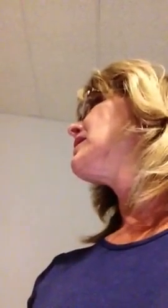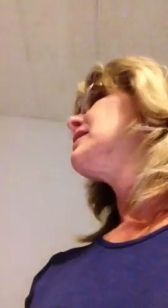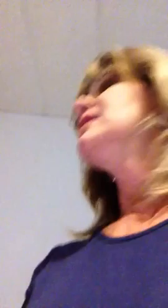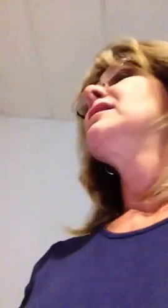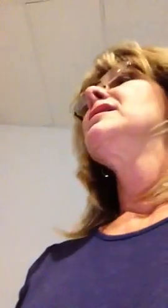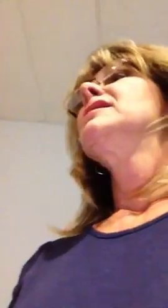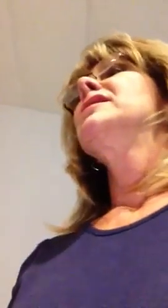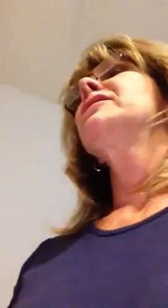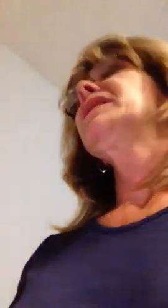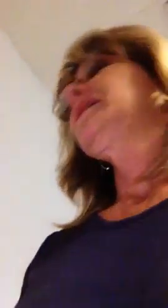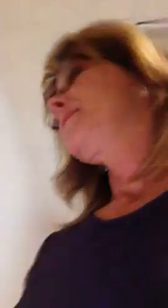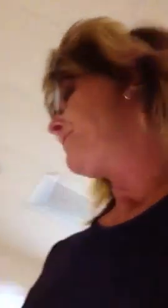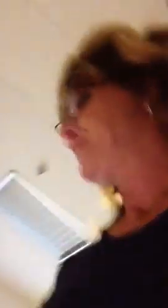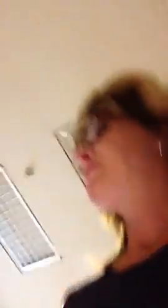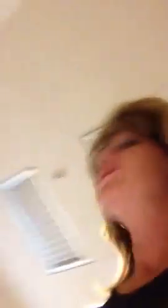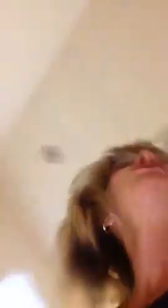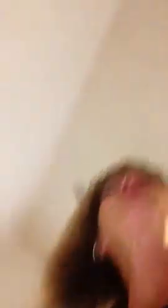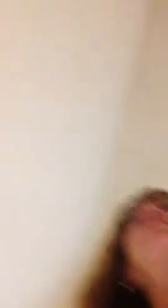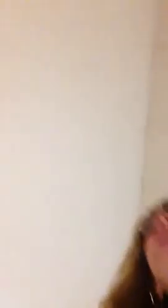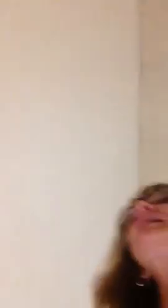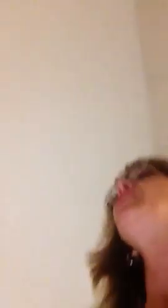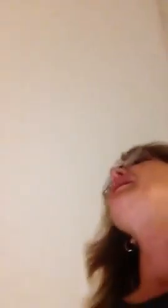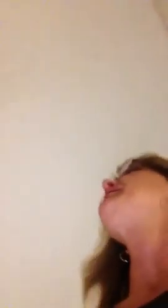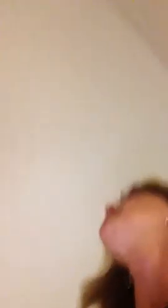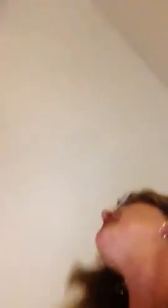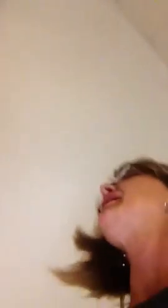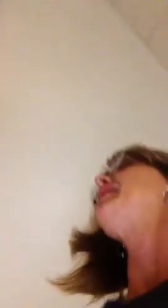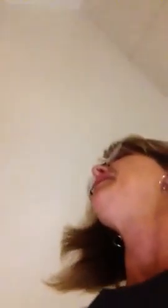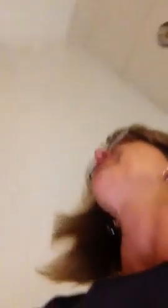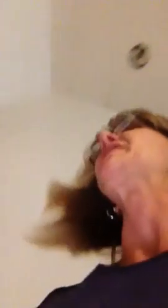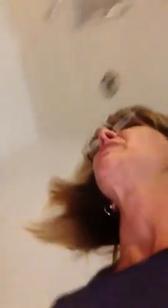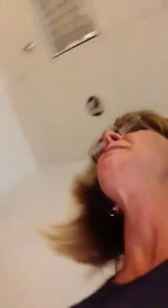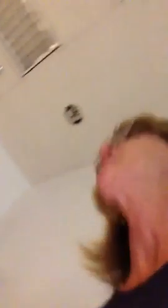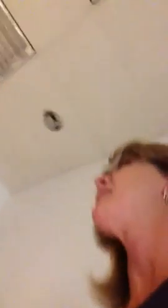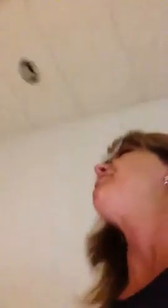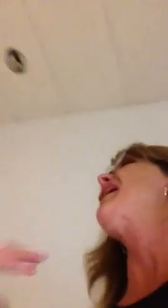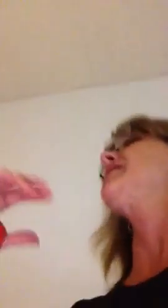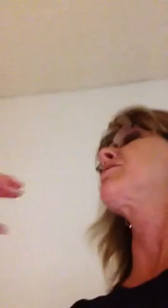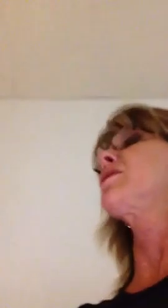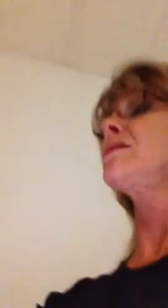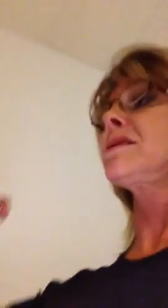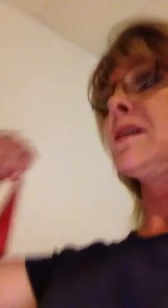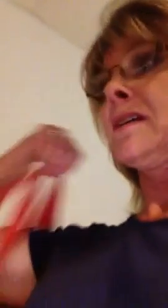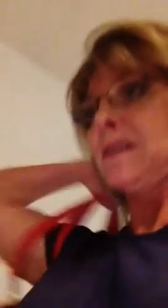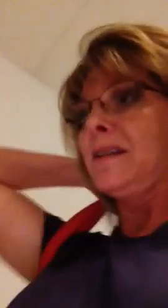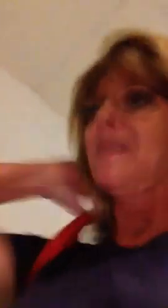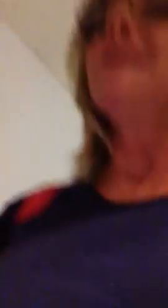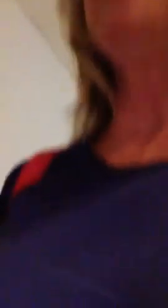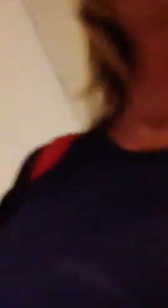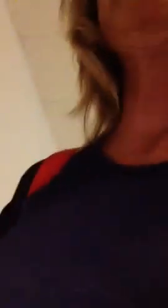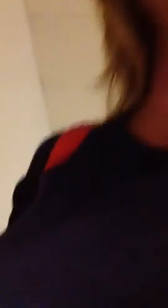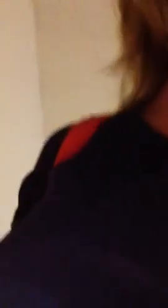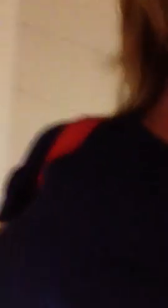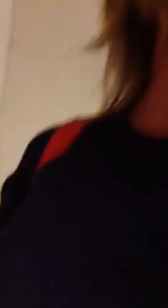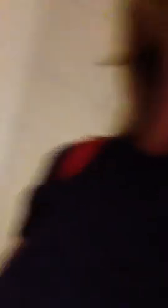Can you show her? Okay, if you can show me how, I do, if I can remember my passwords. God, that's been like,